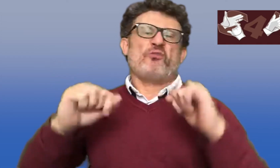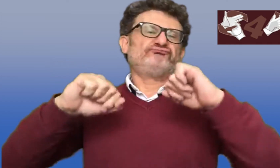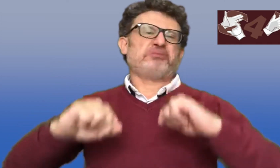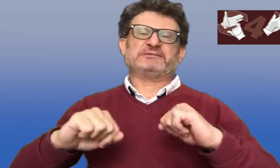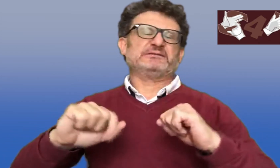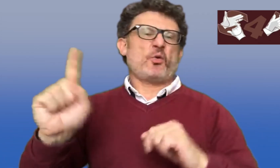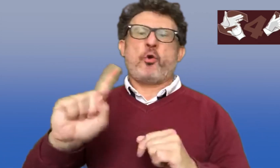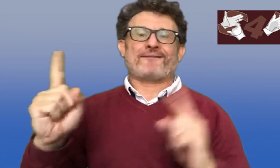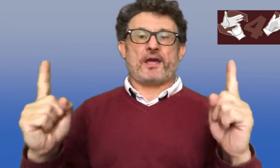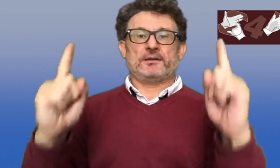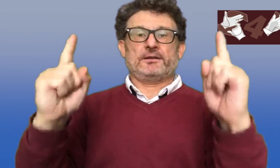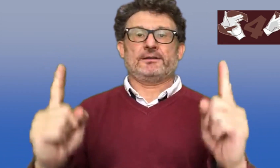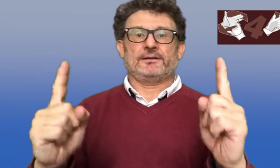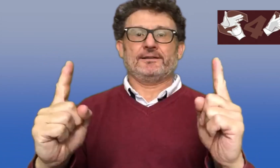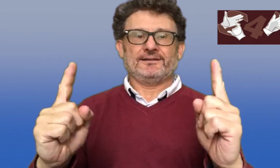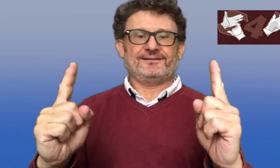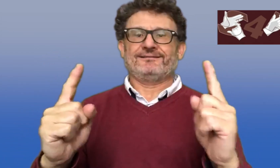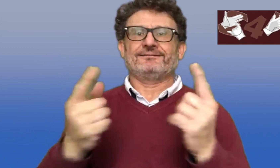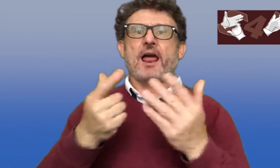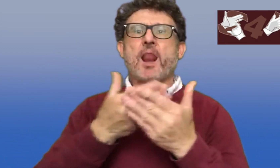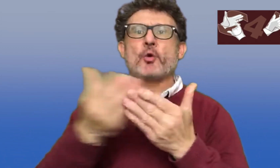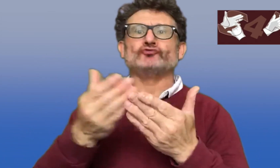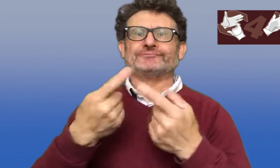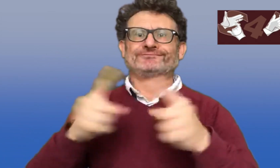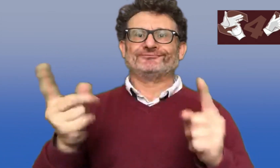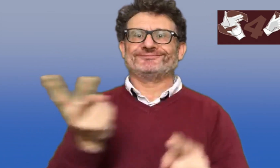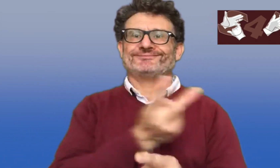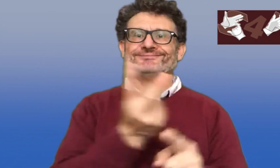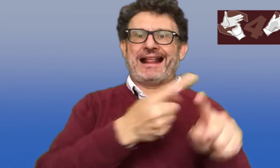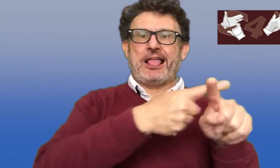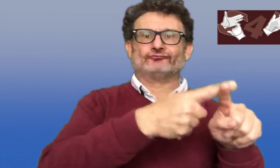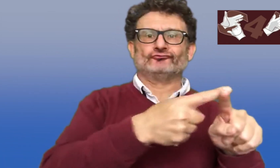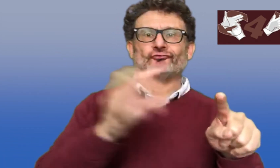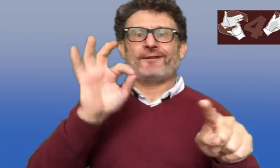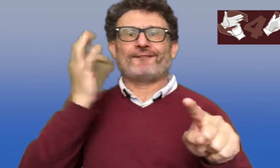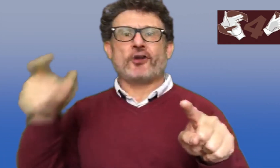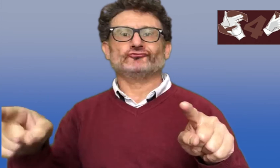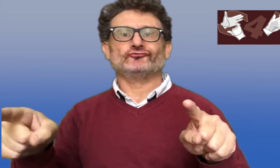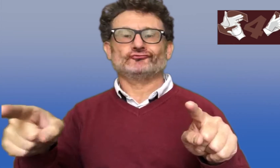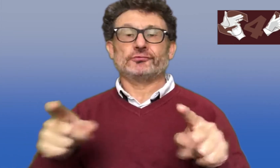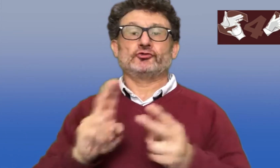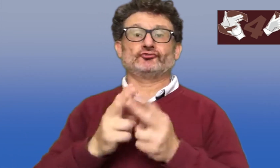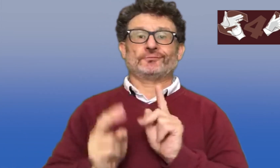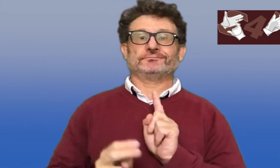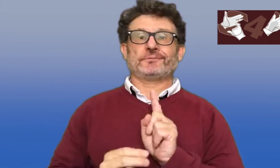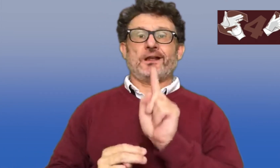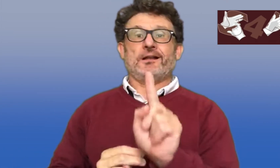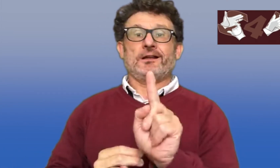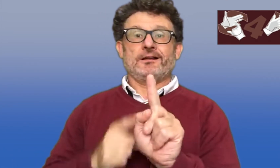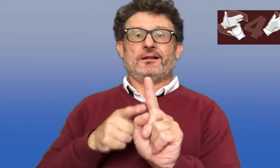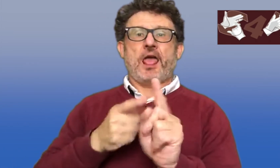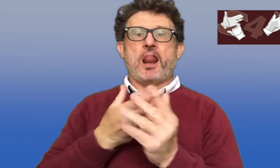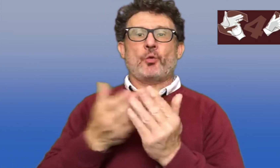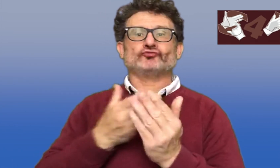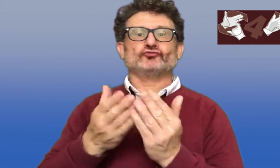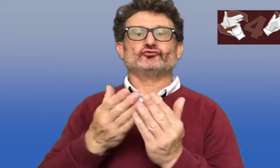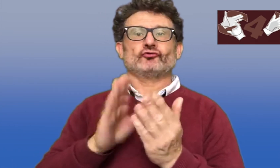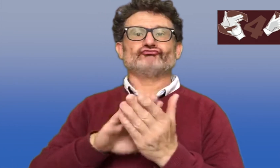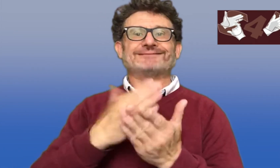minister or president, whatever that might be. They are using different languages. So they're using English and French in this example.